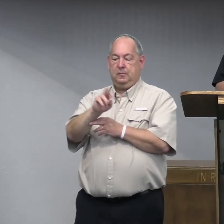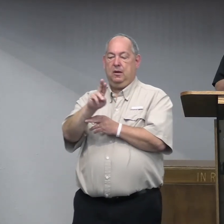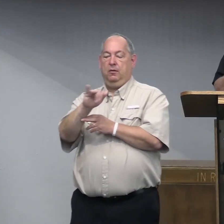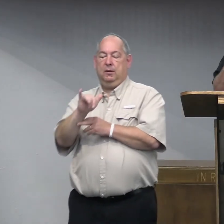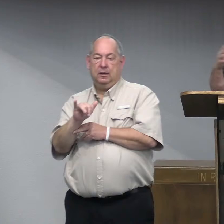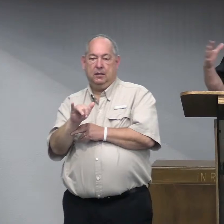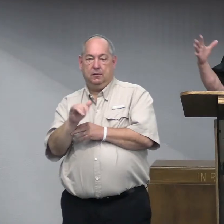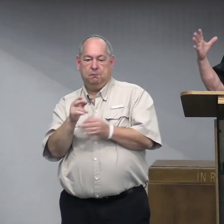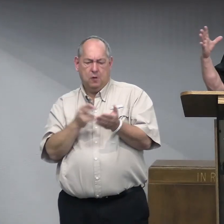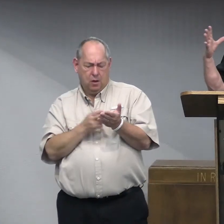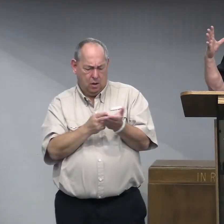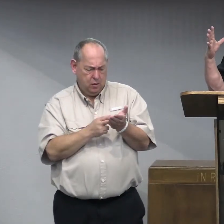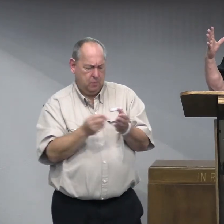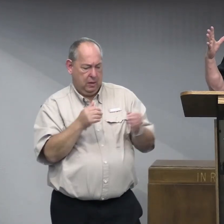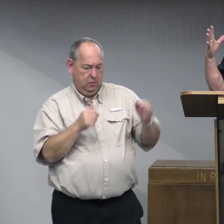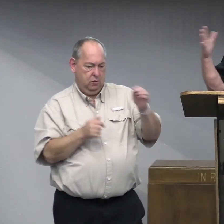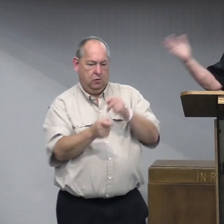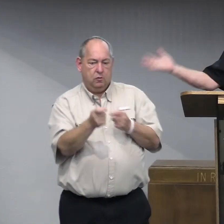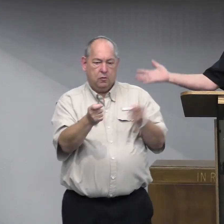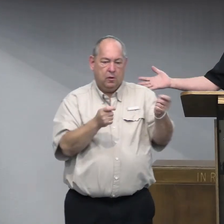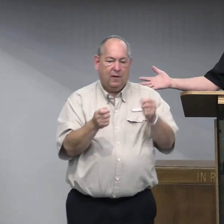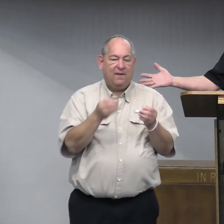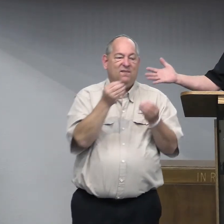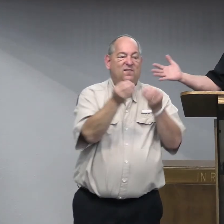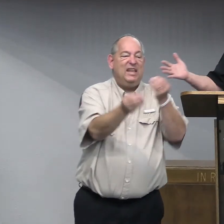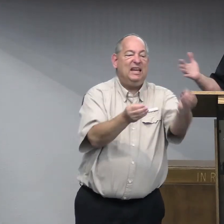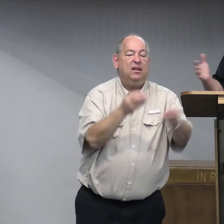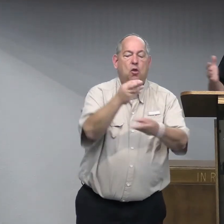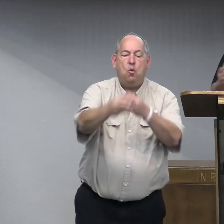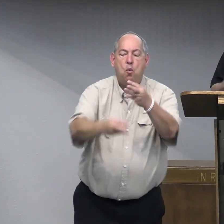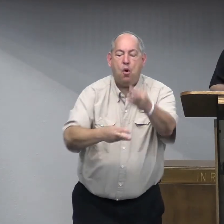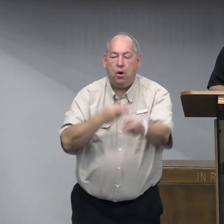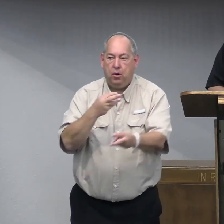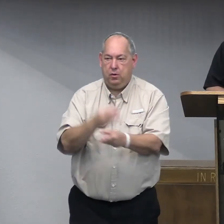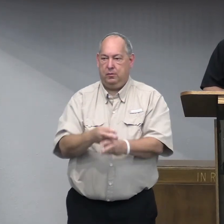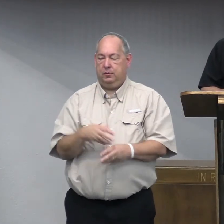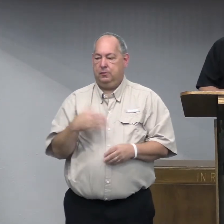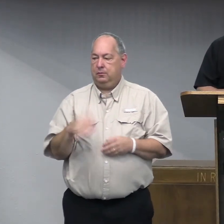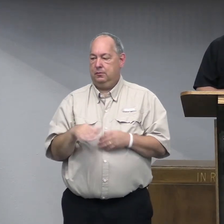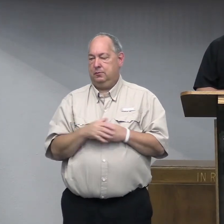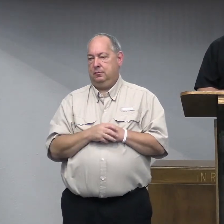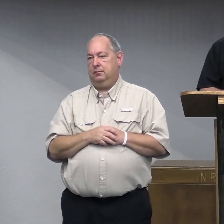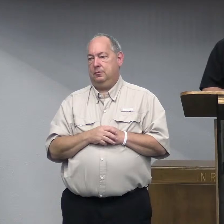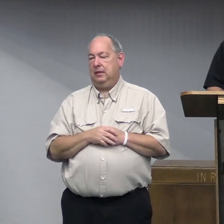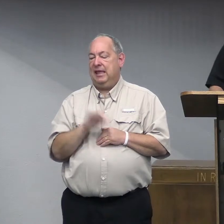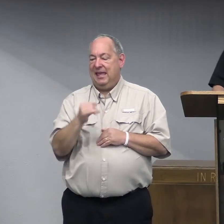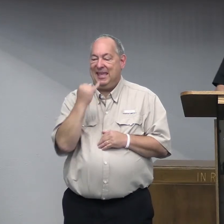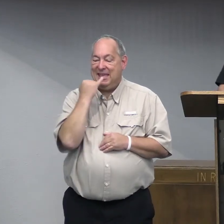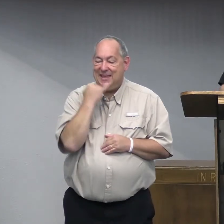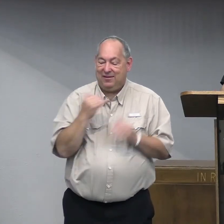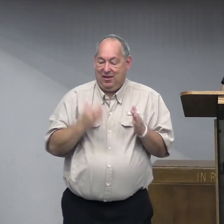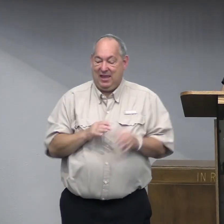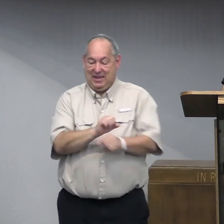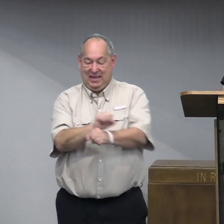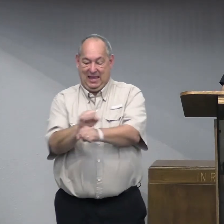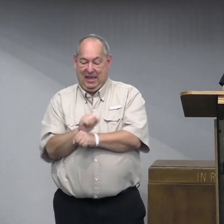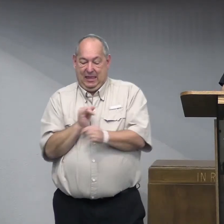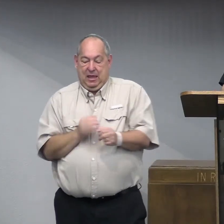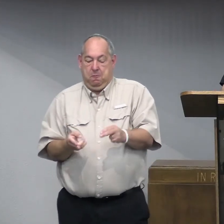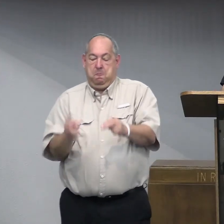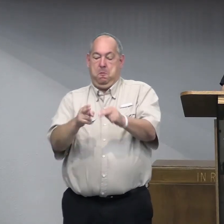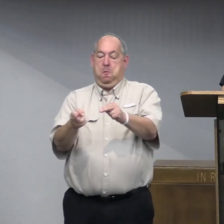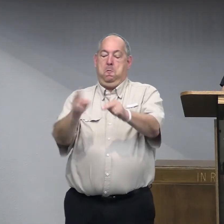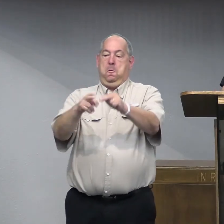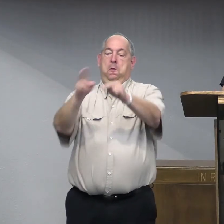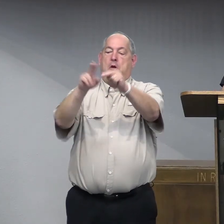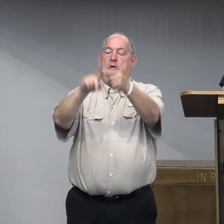he was then put in charge of feeding the world, basically. This Israelite slave is promoted